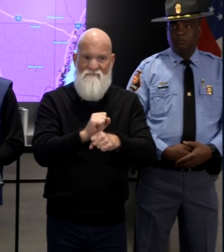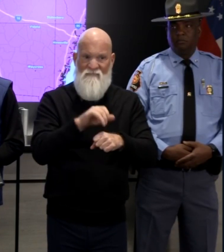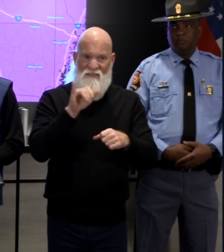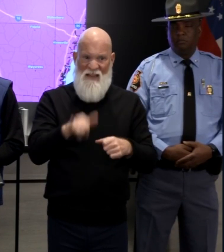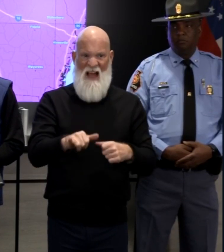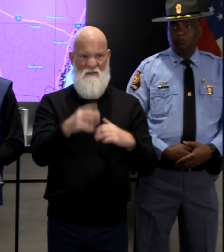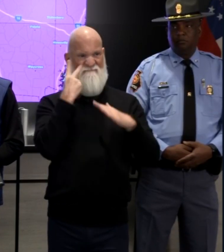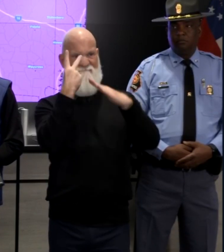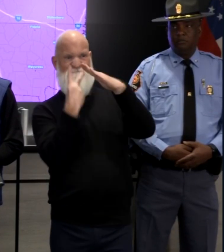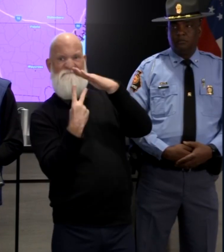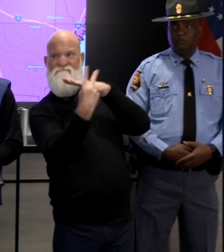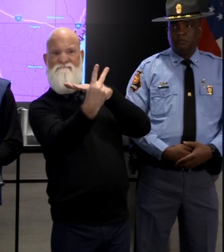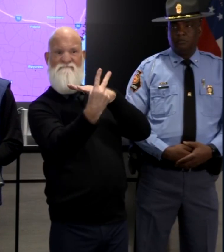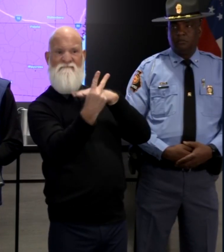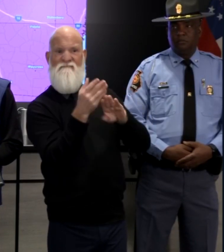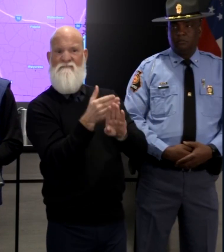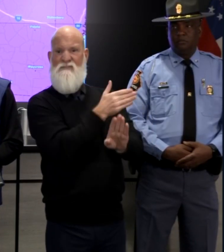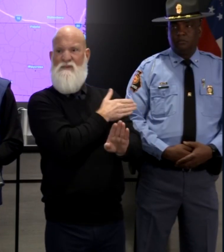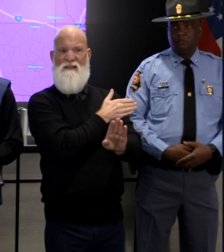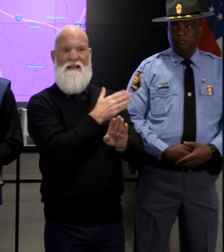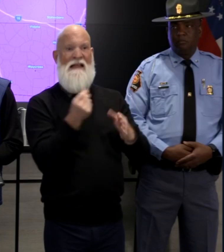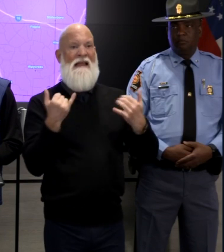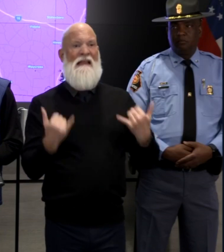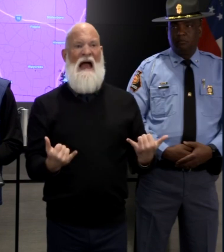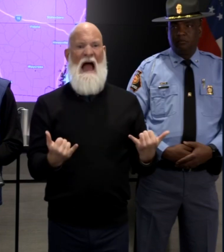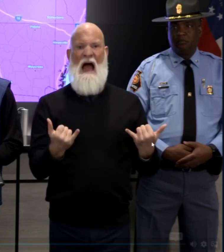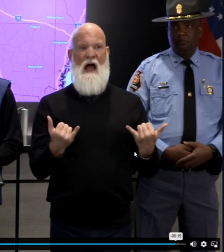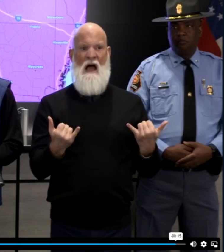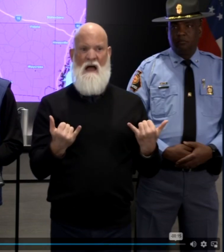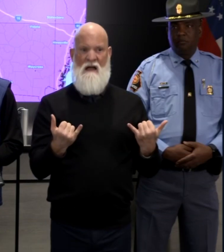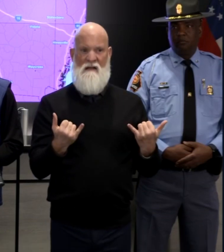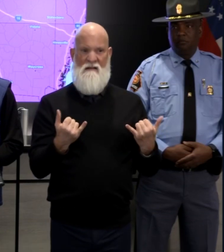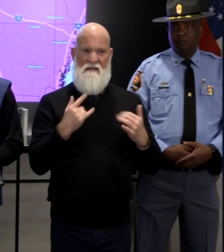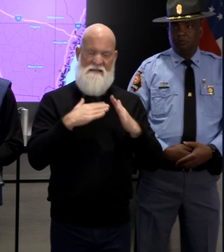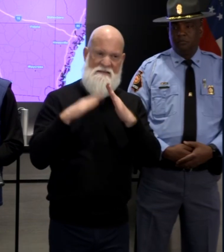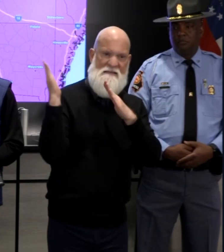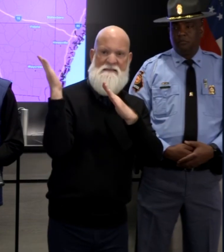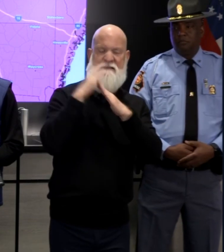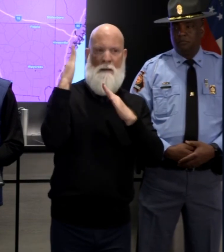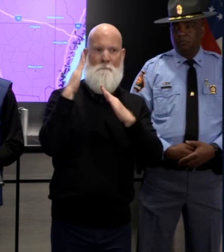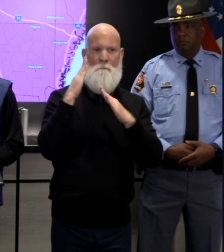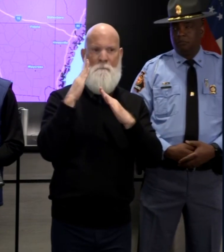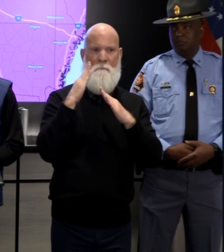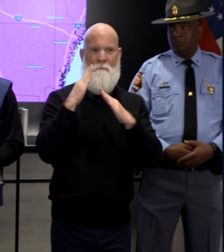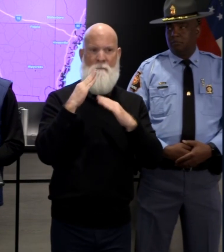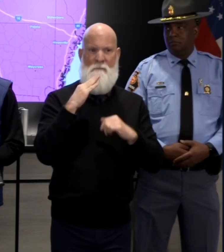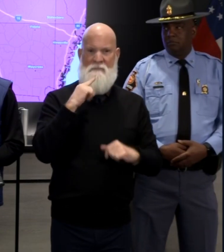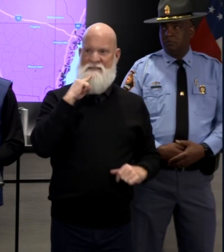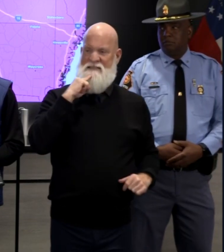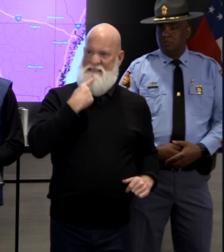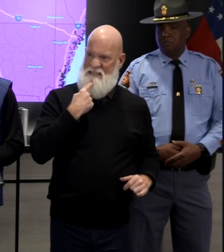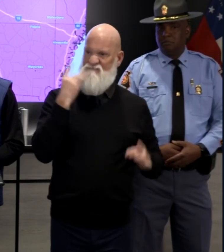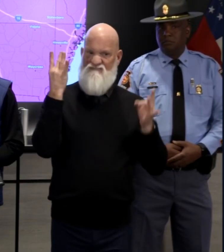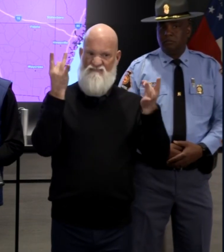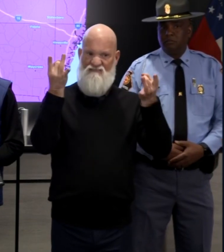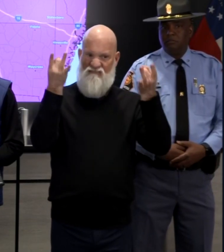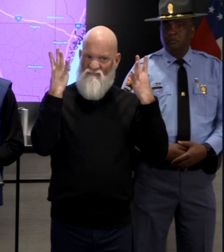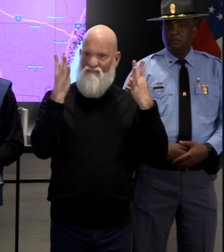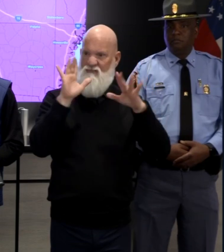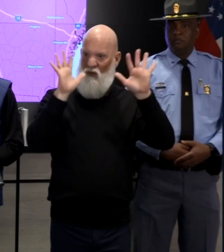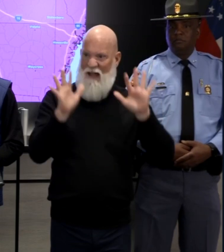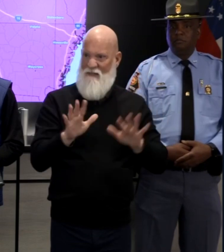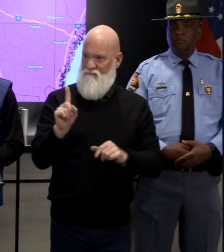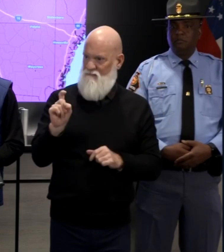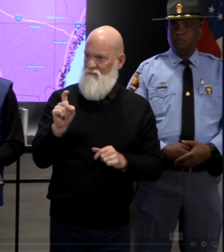being almost the worst case scenario is coming. Is that an accurate assessment? Well, that's one reason I wanted Will to go early in the